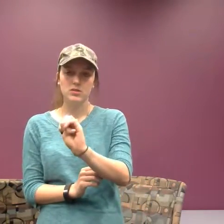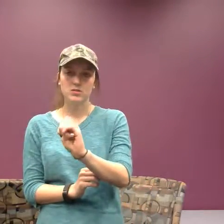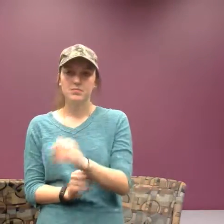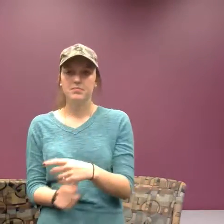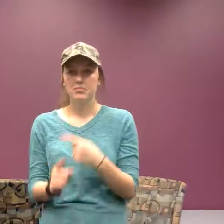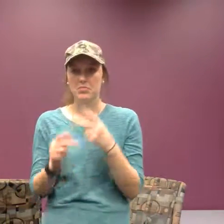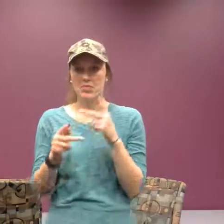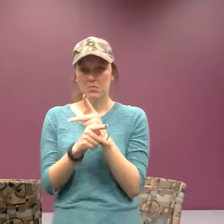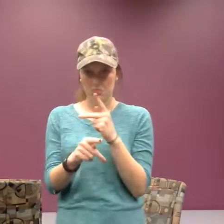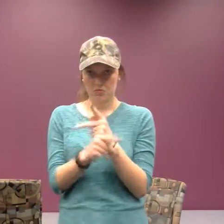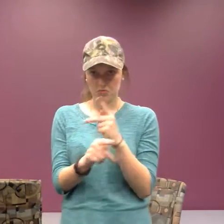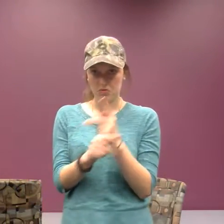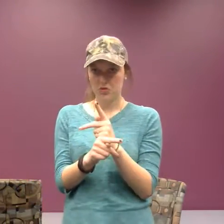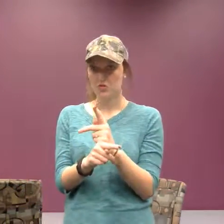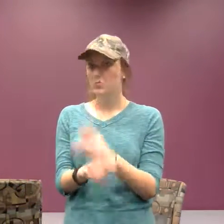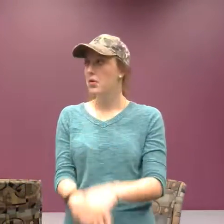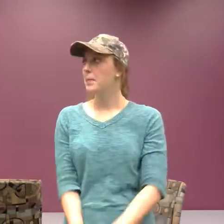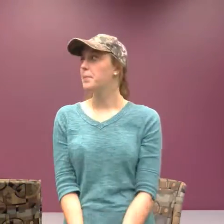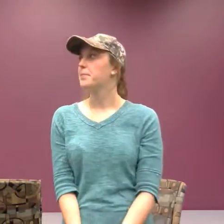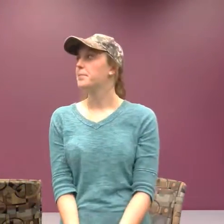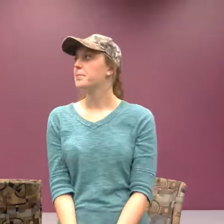Multiply, or 2 times, if you would.